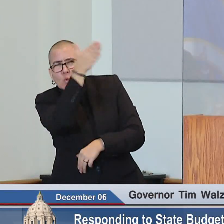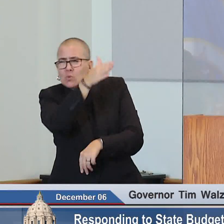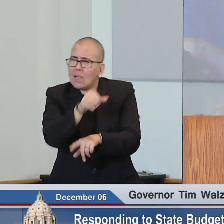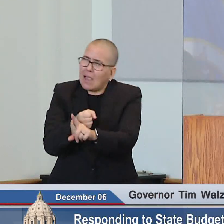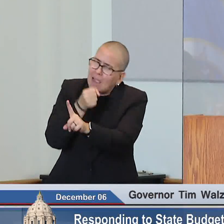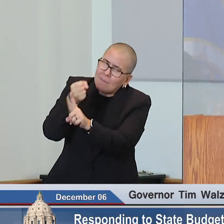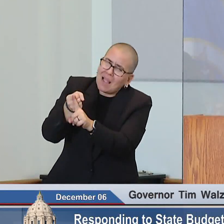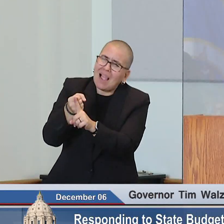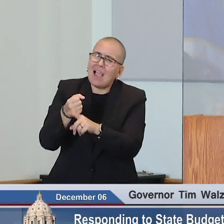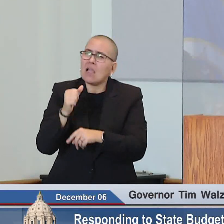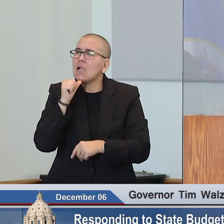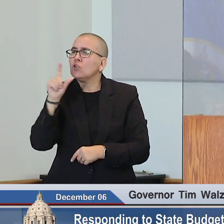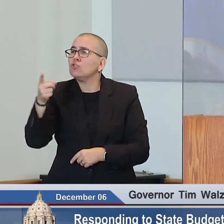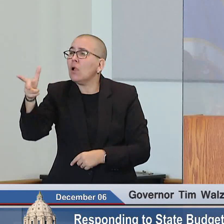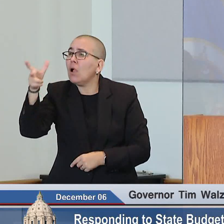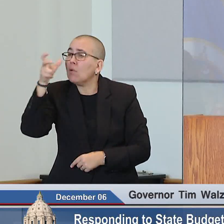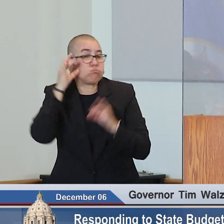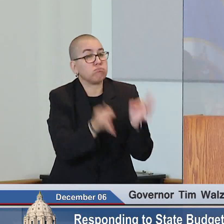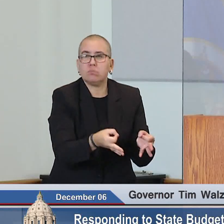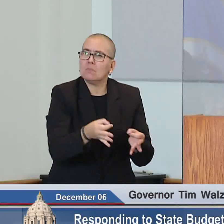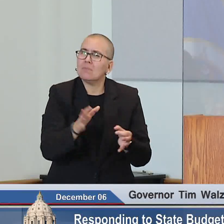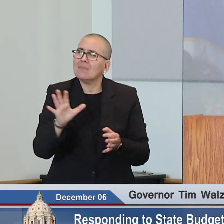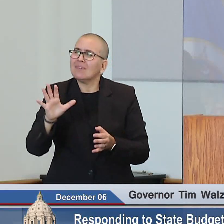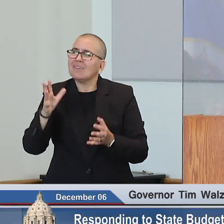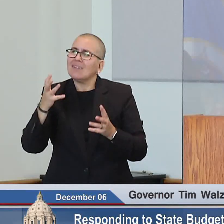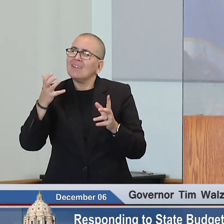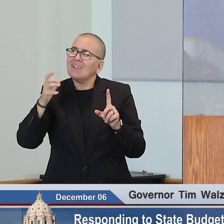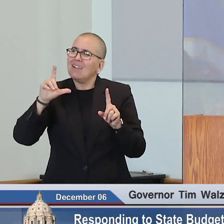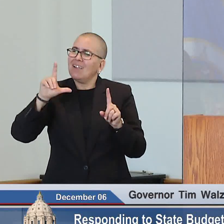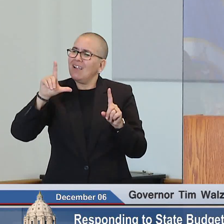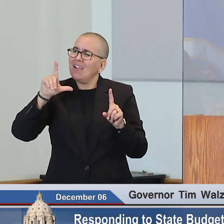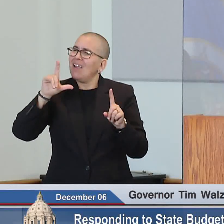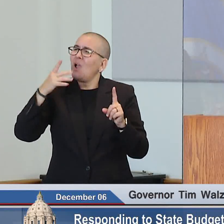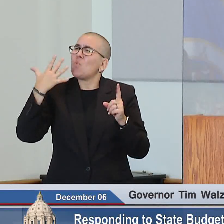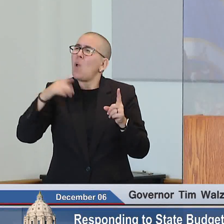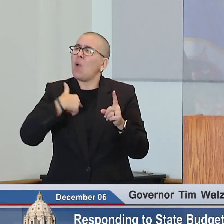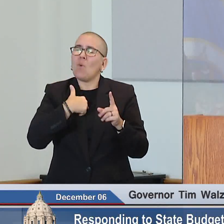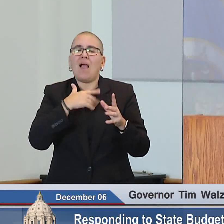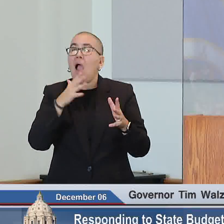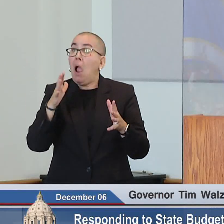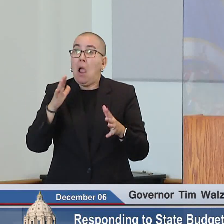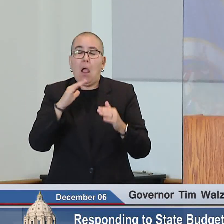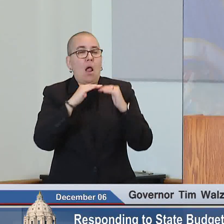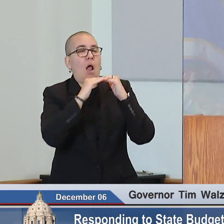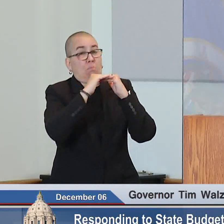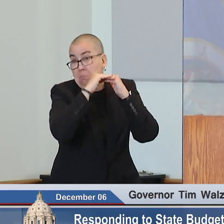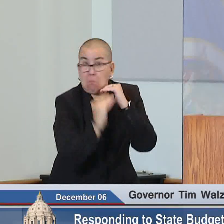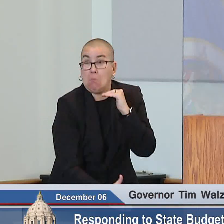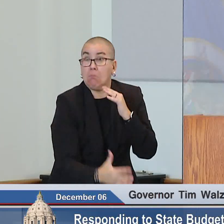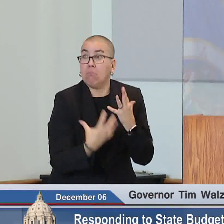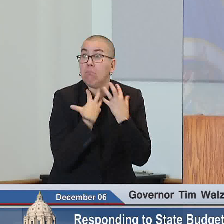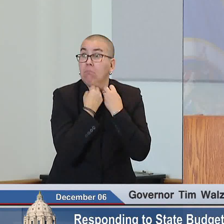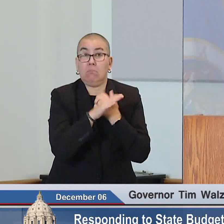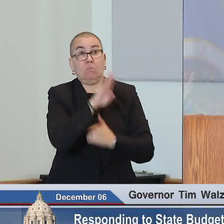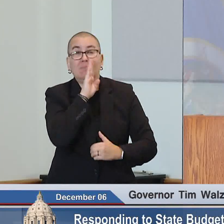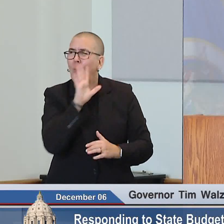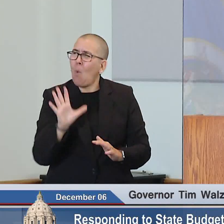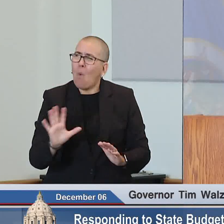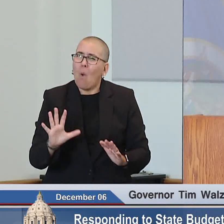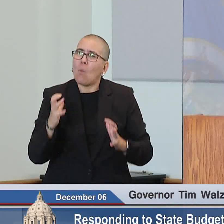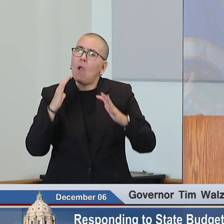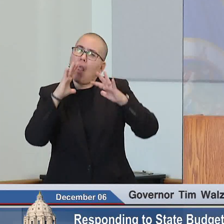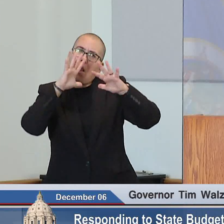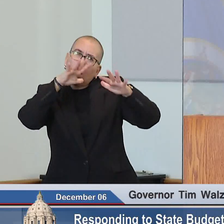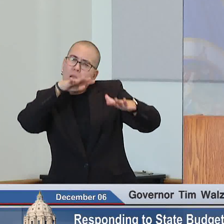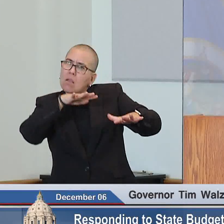an imbalance or create a cliff in long-term budgeting. But I think it's a fair point to say, does this prove